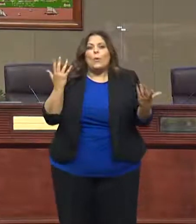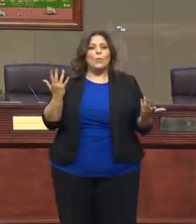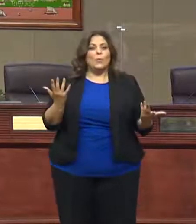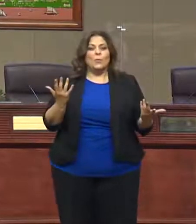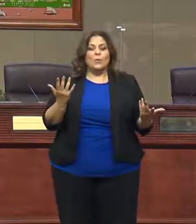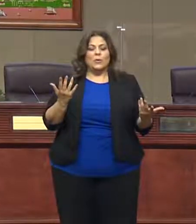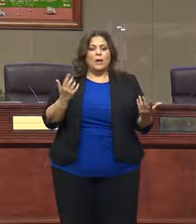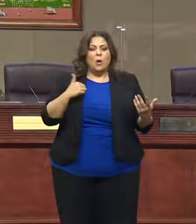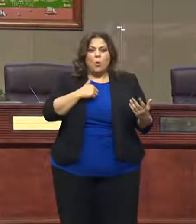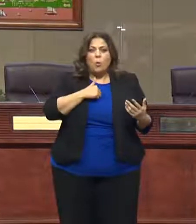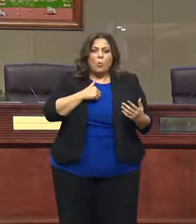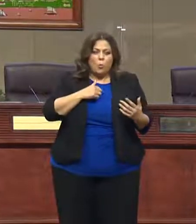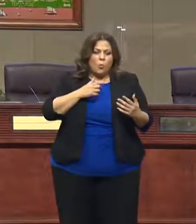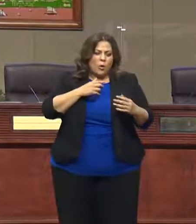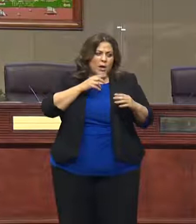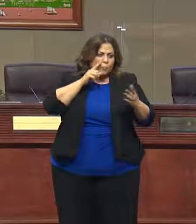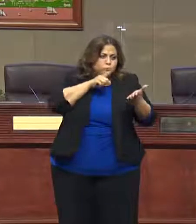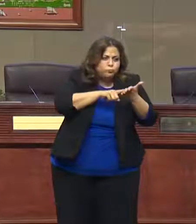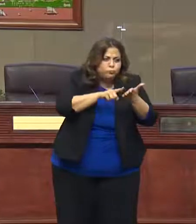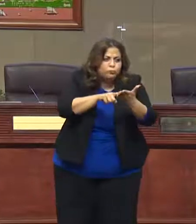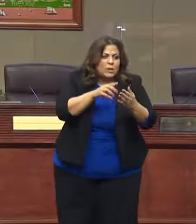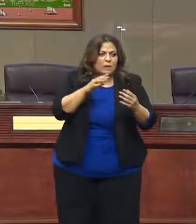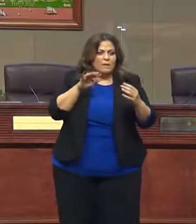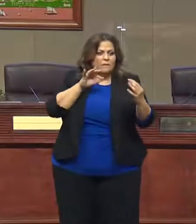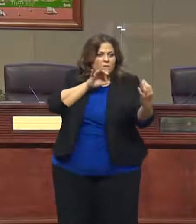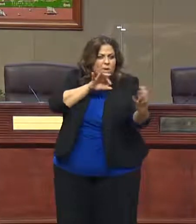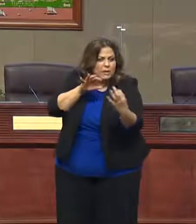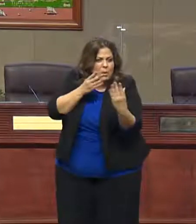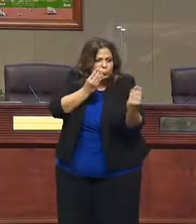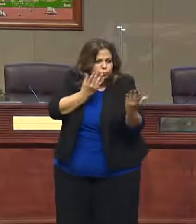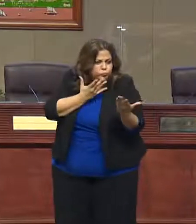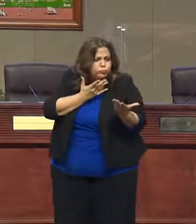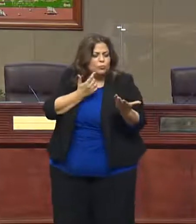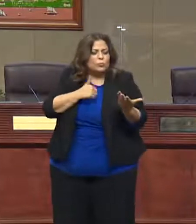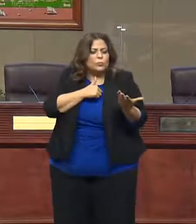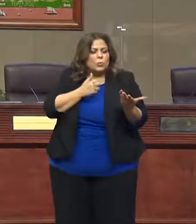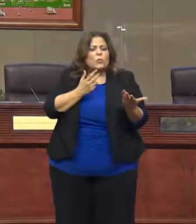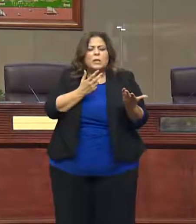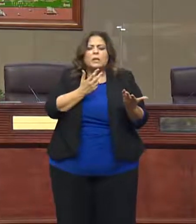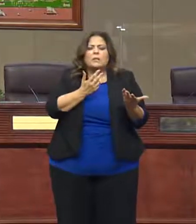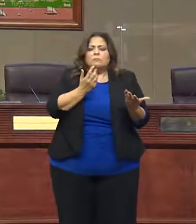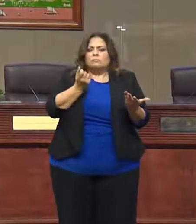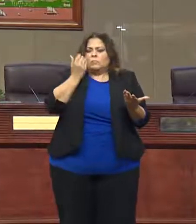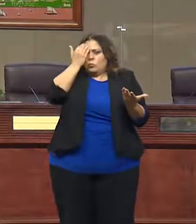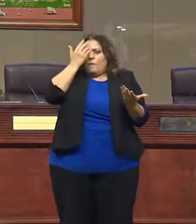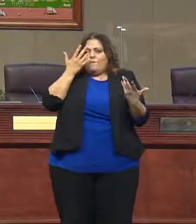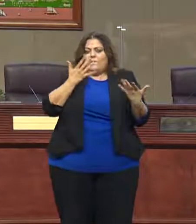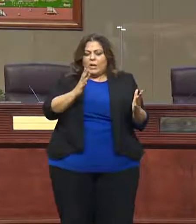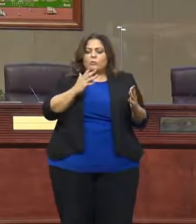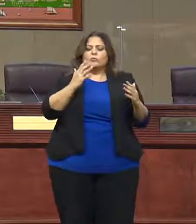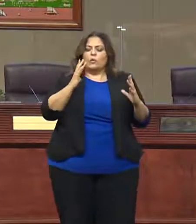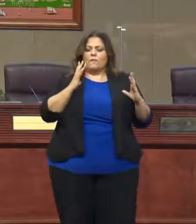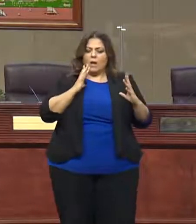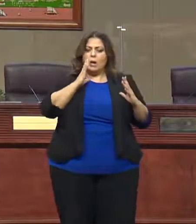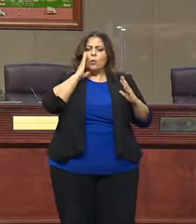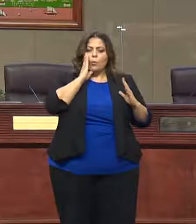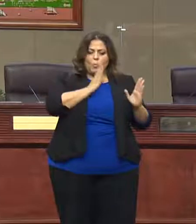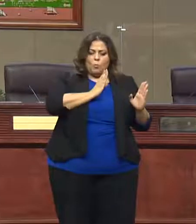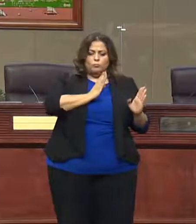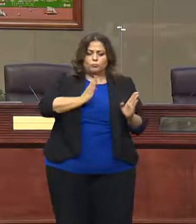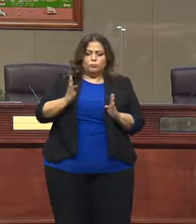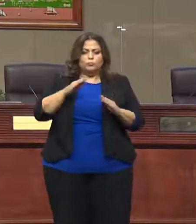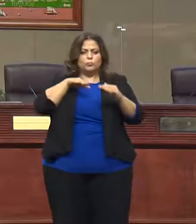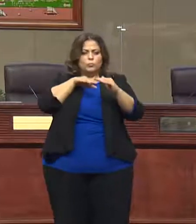we are strategically going to move throughout the county into some of those underserved areas. And as I announced earlier, we will